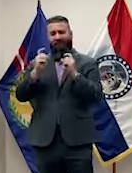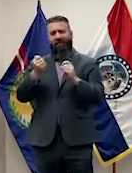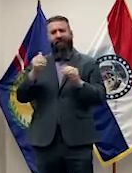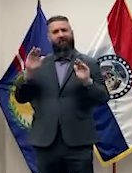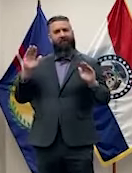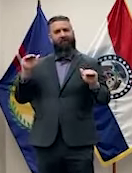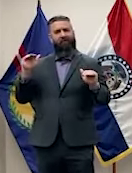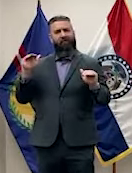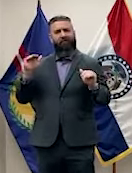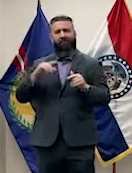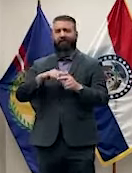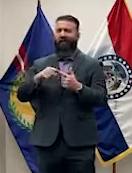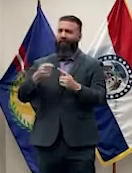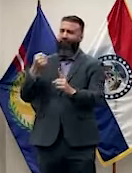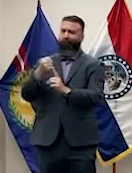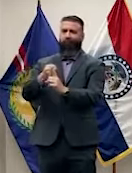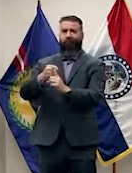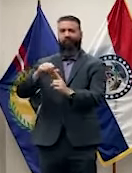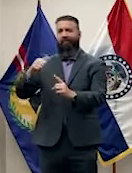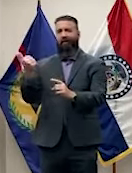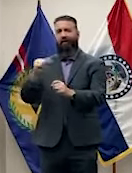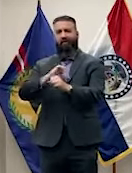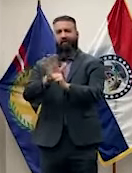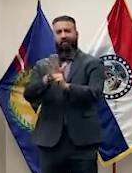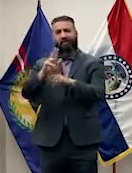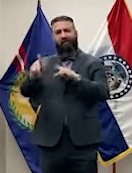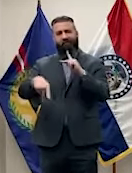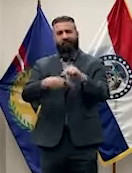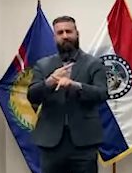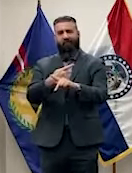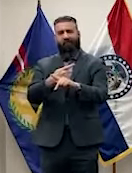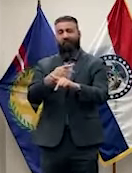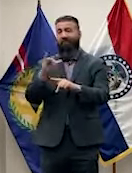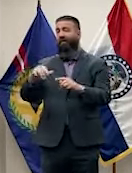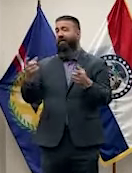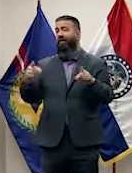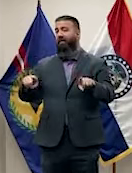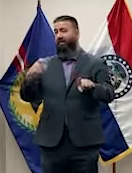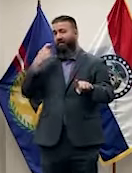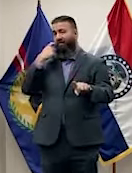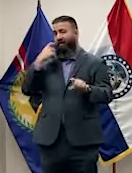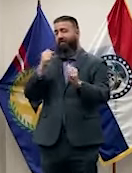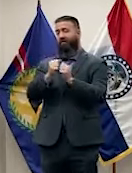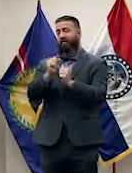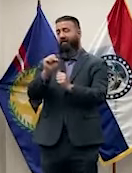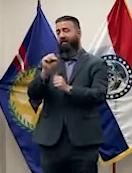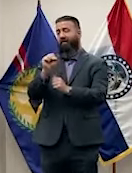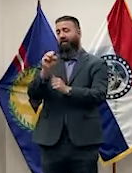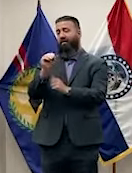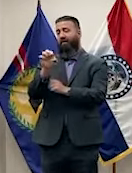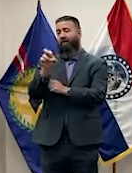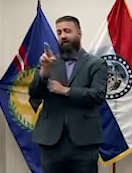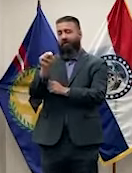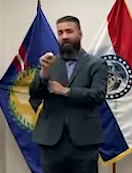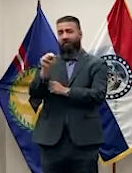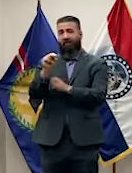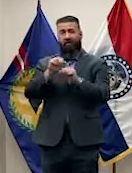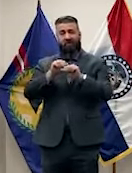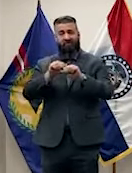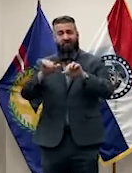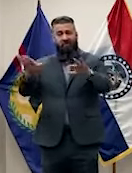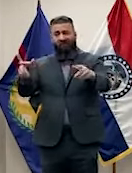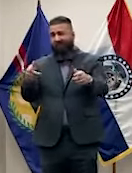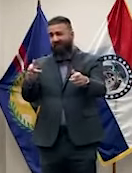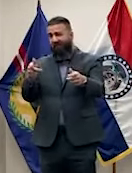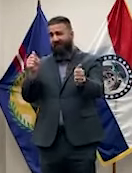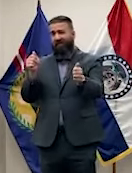Then another variant comes along. That happened most recently with the Omicron variant. It spread quickly and resulted in a